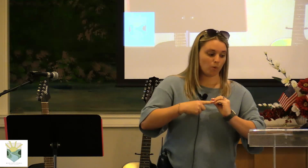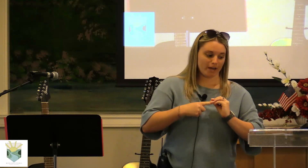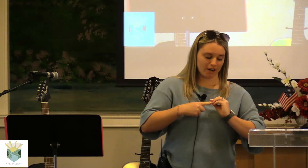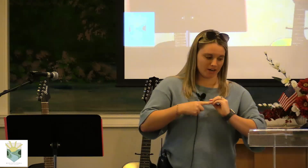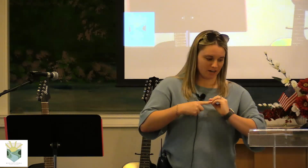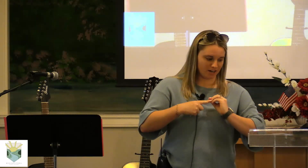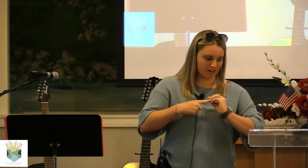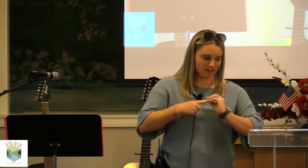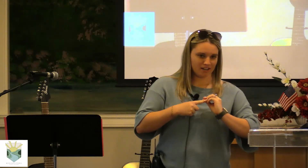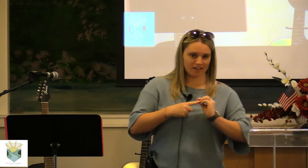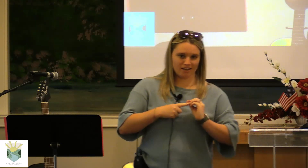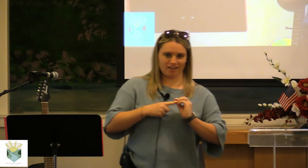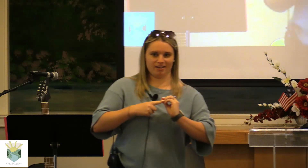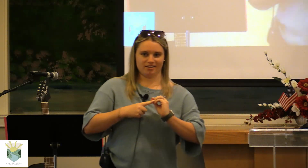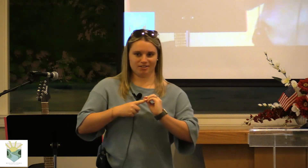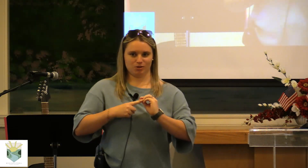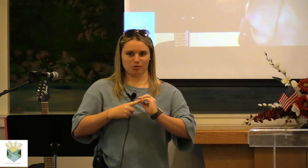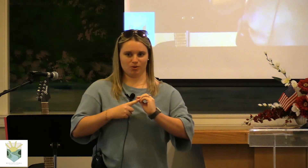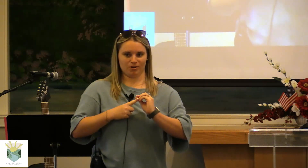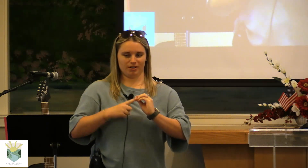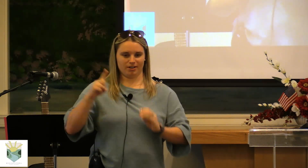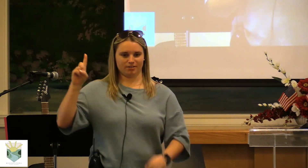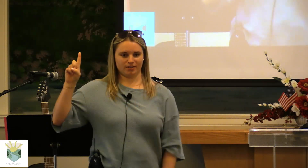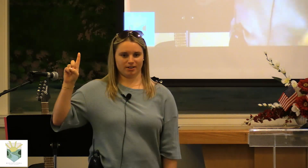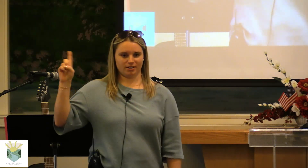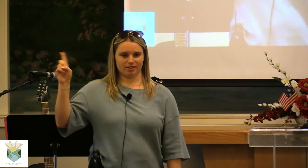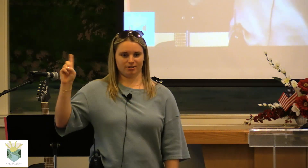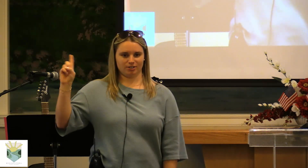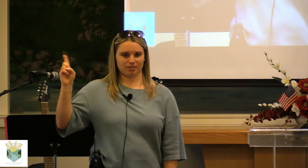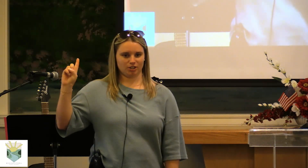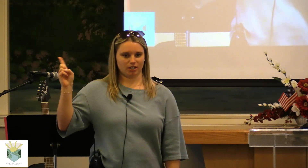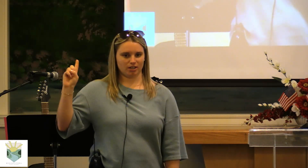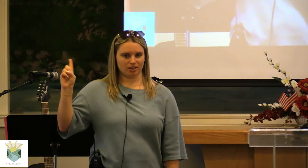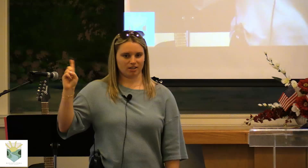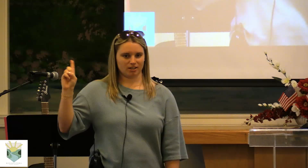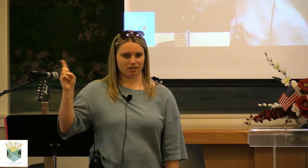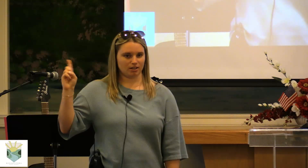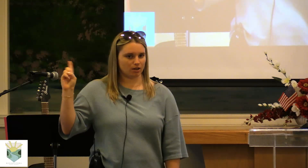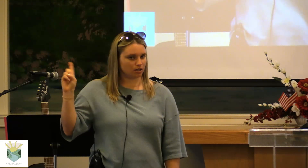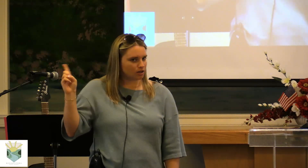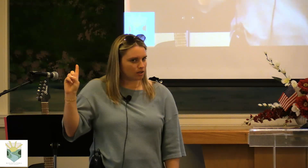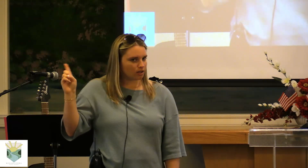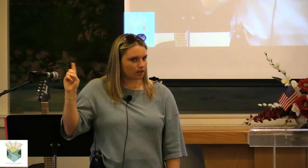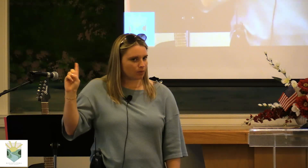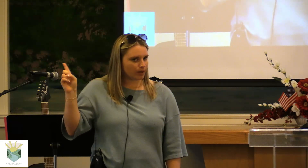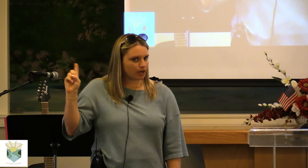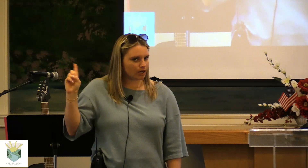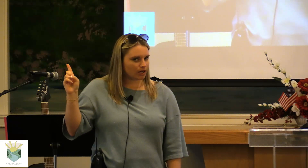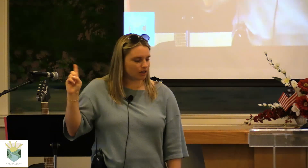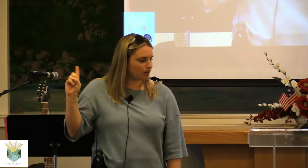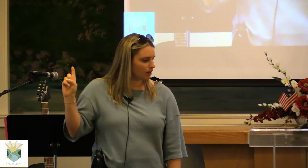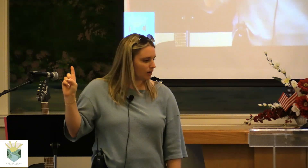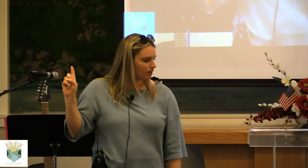where is your index finger, and you're just gonna shake it, and then like where. Where?